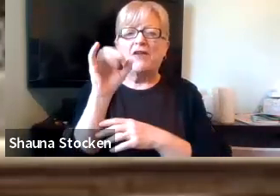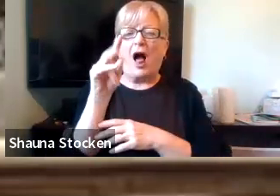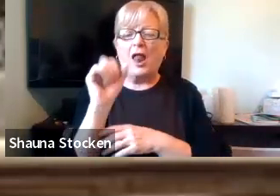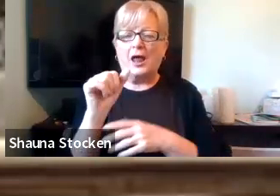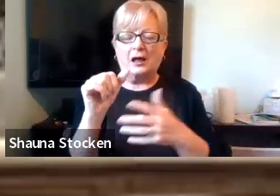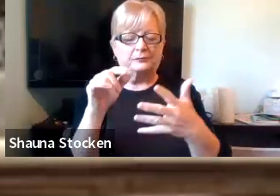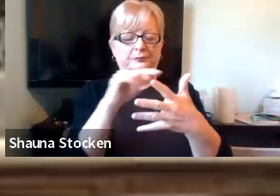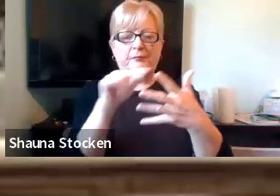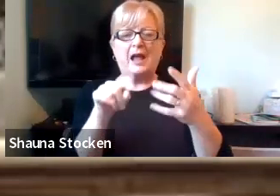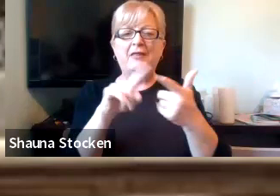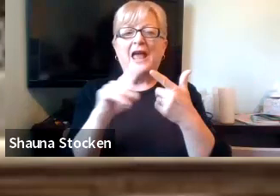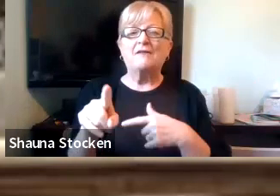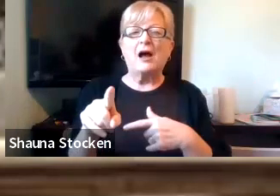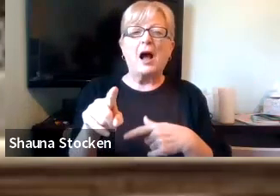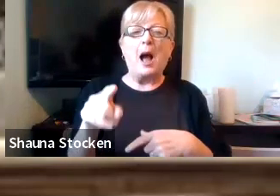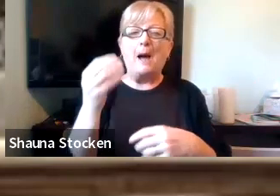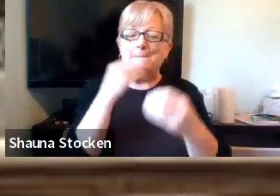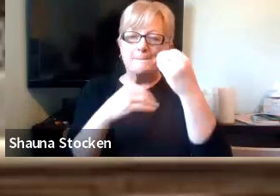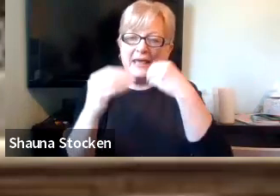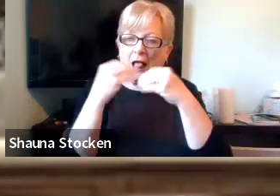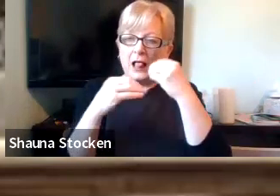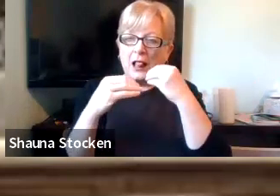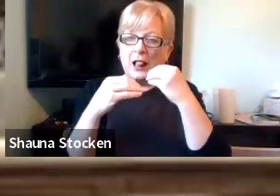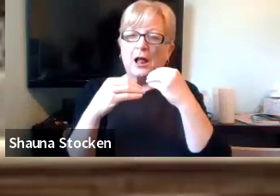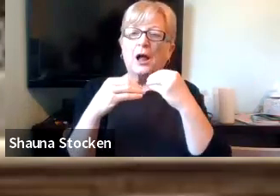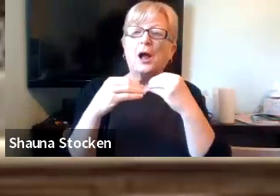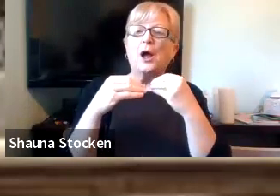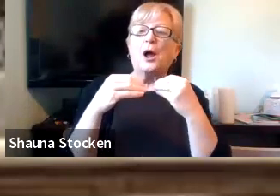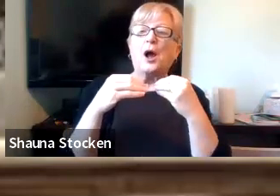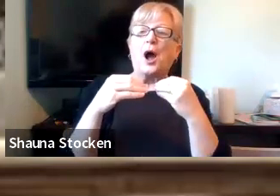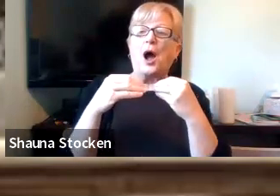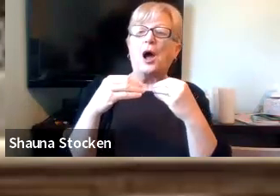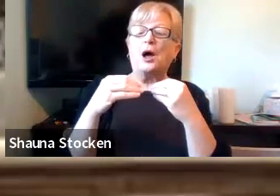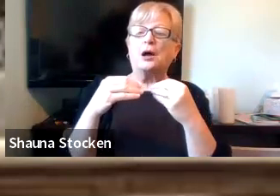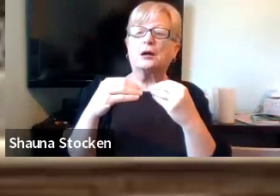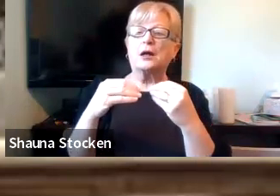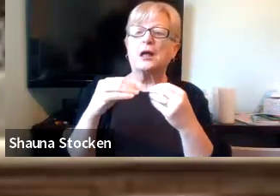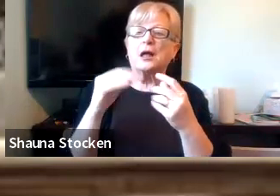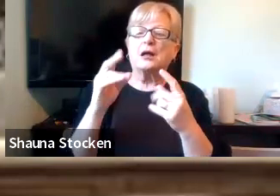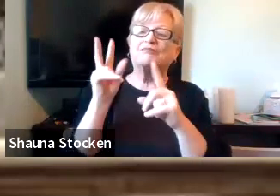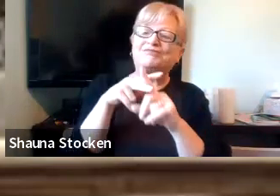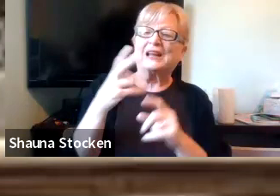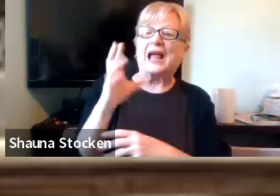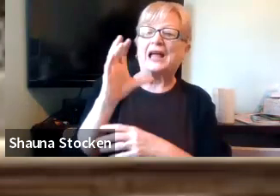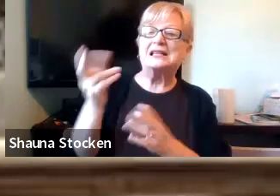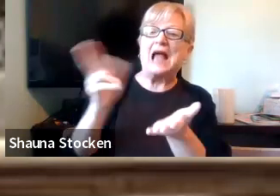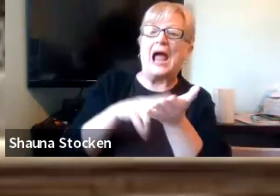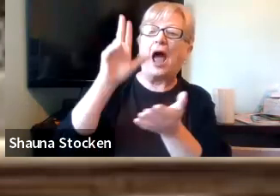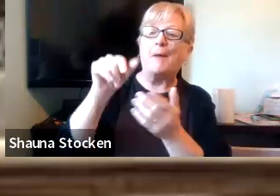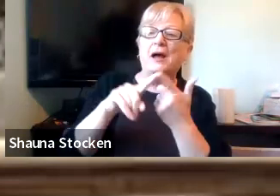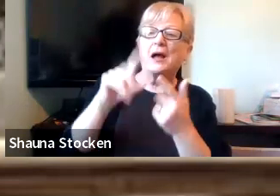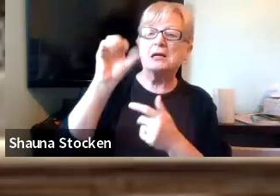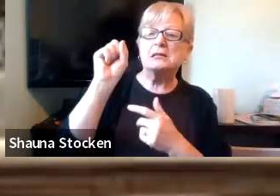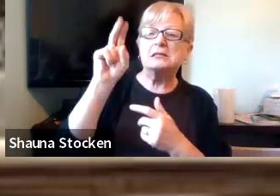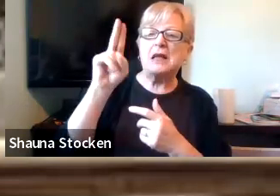meal subscription service. You don't have to subscribe to the meal service to be able to use the oven, but that is one